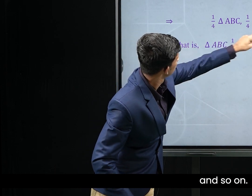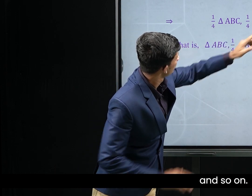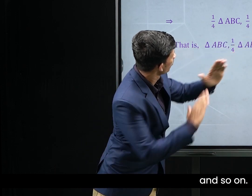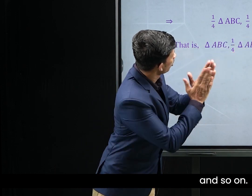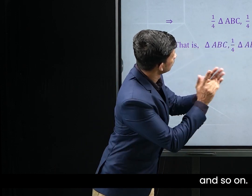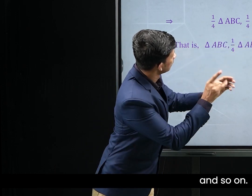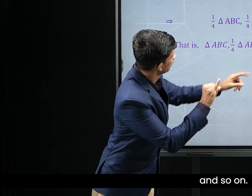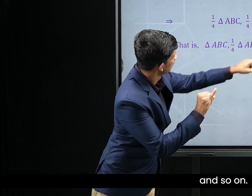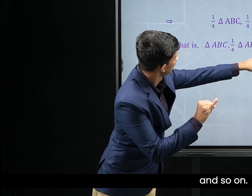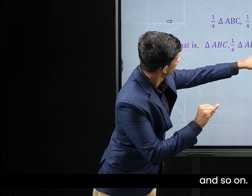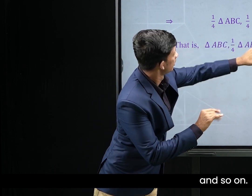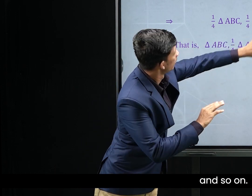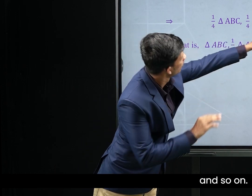on.